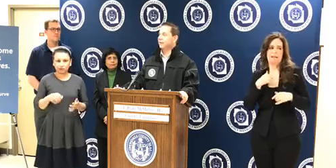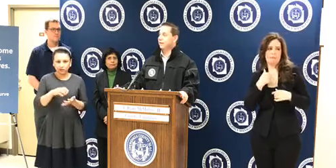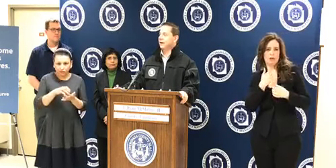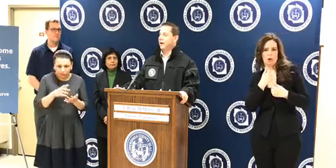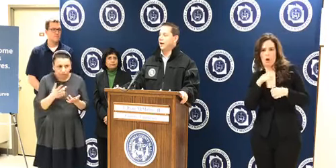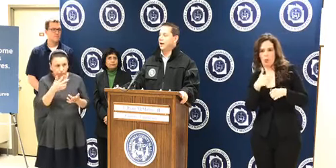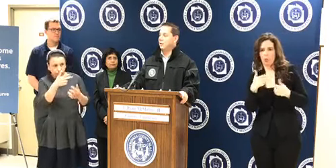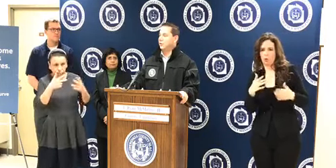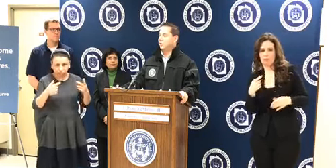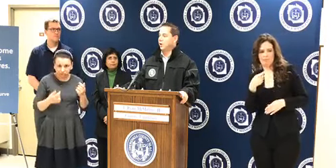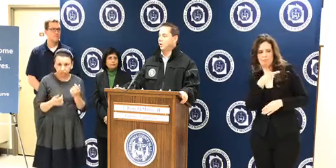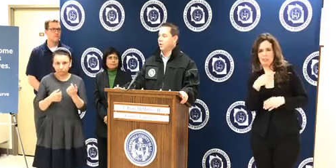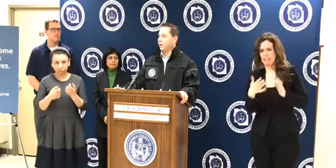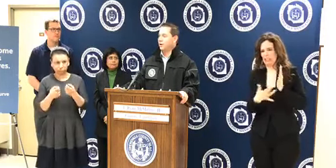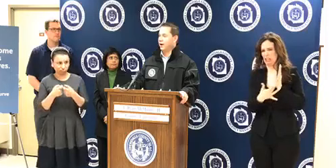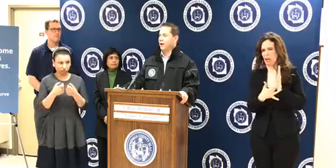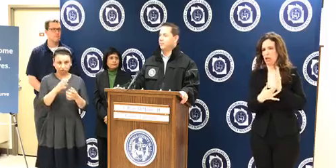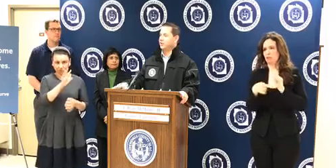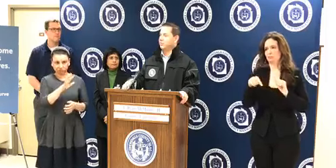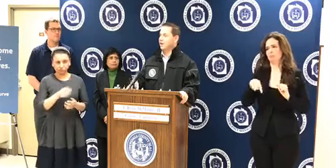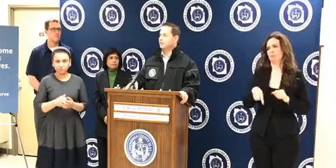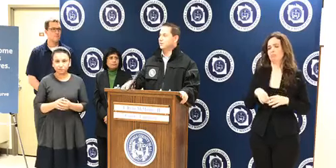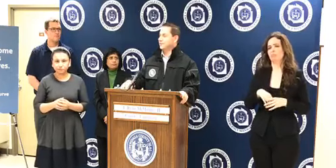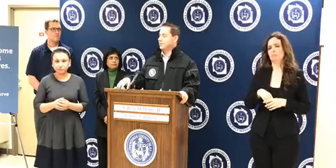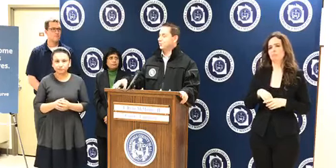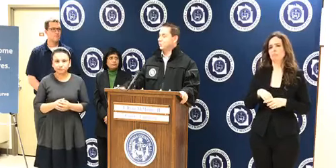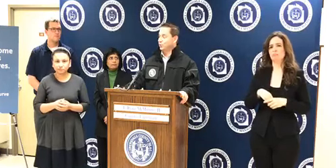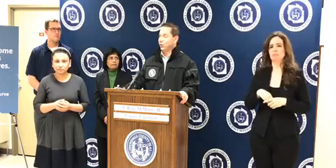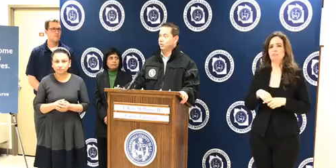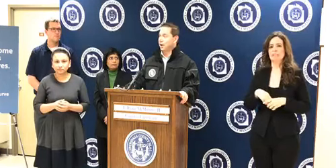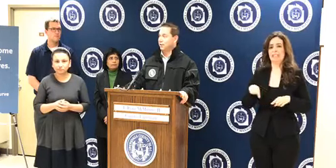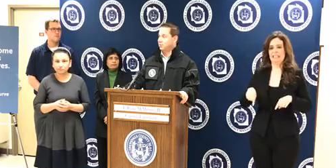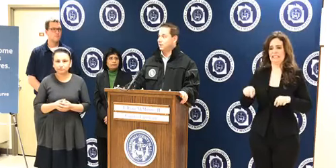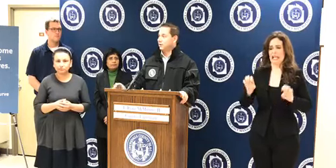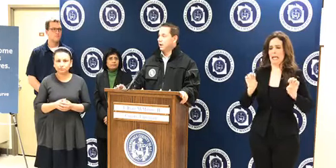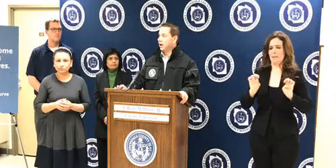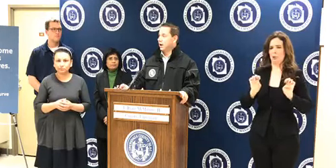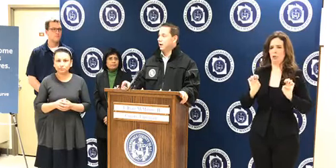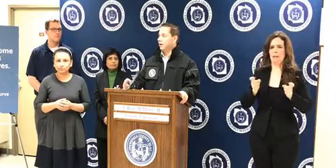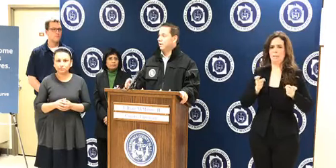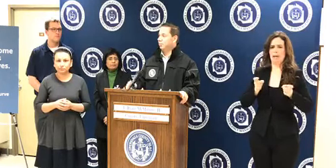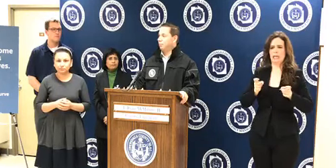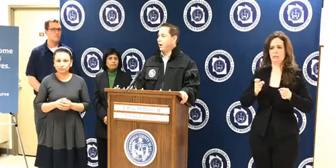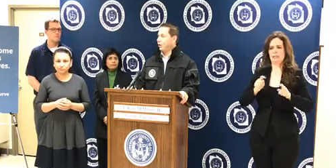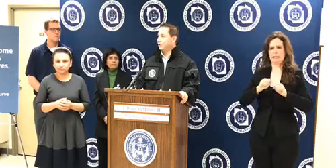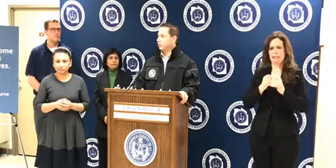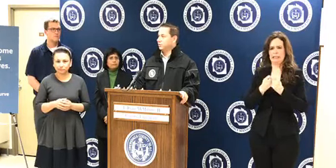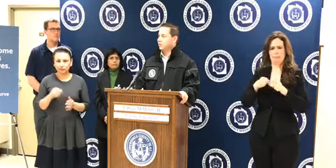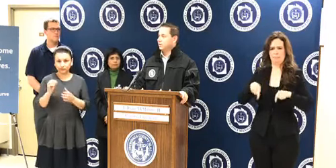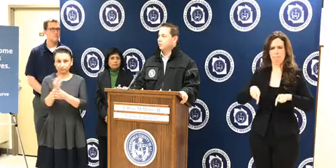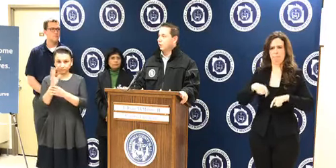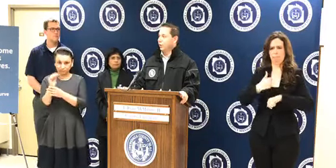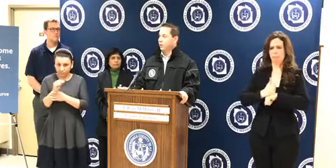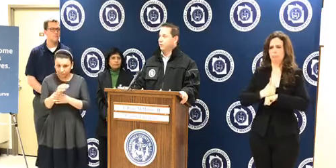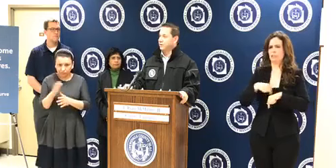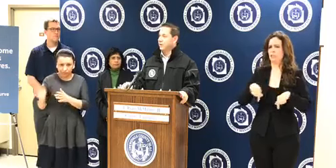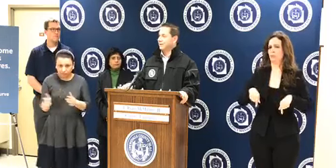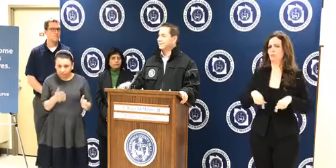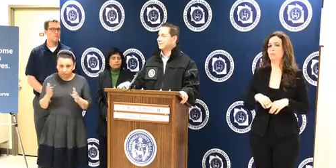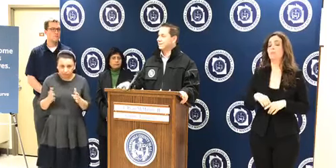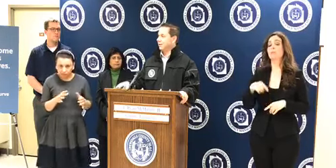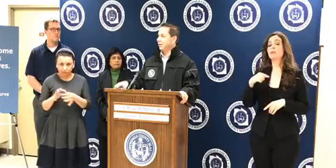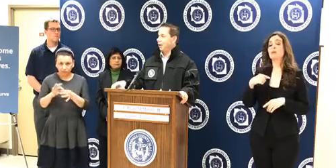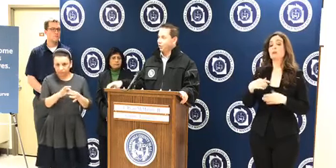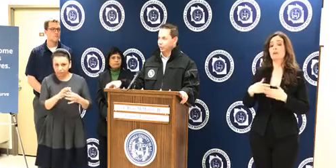event. And our emergency management team, and they're doing a great job, prepares for